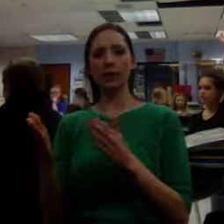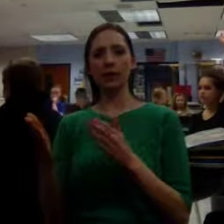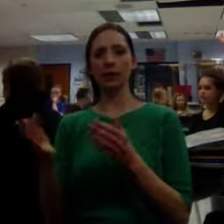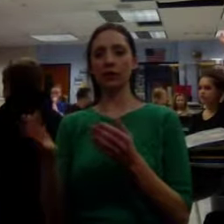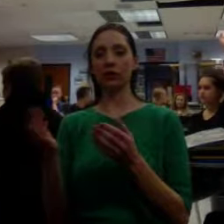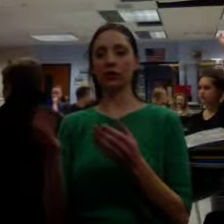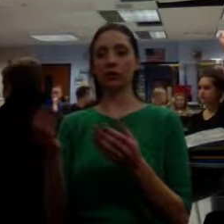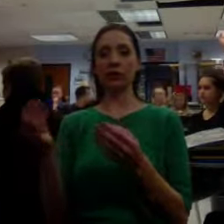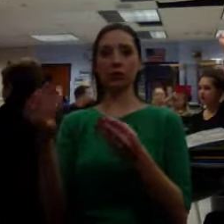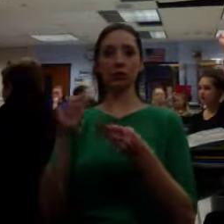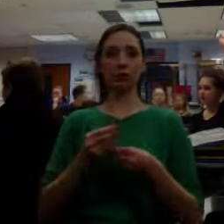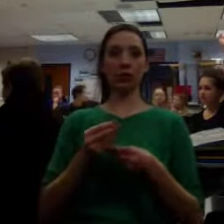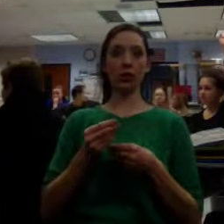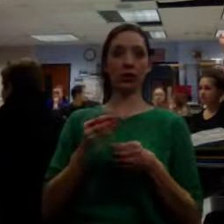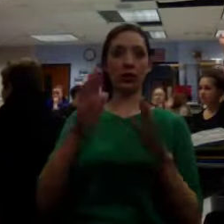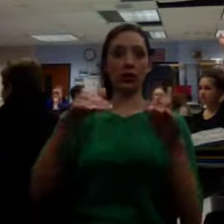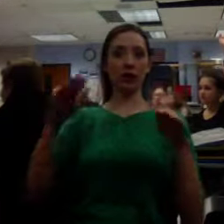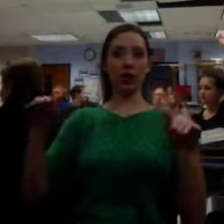count. Even if a maybe. Even a maybe.